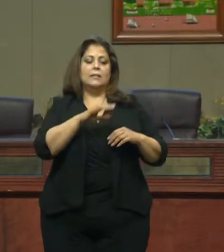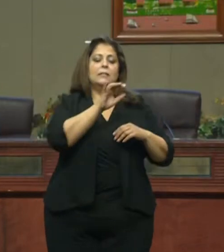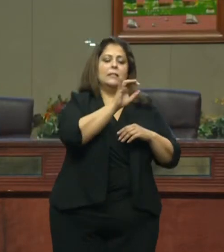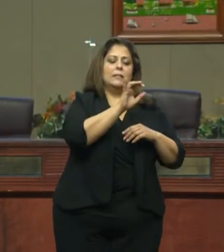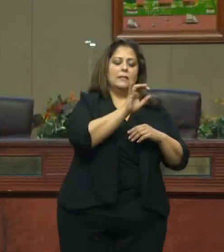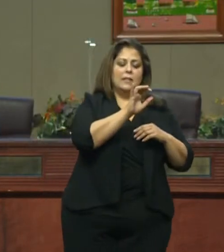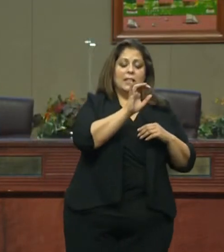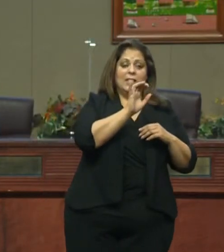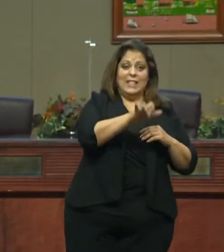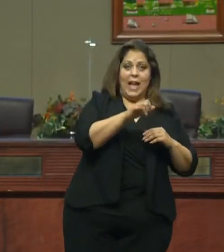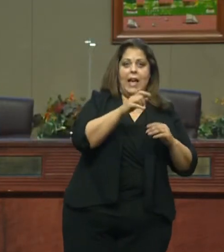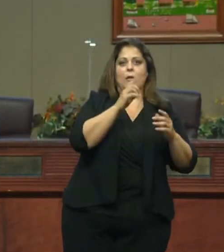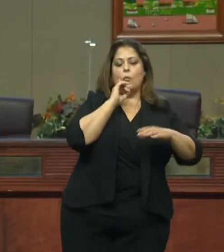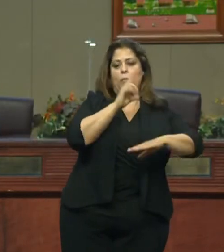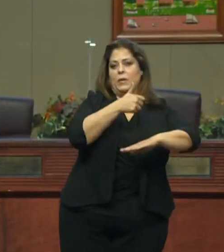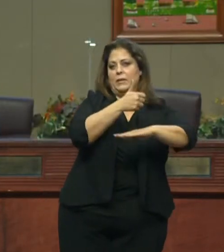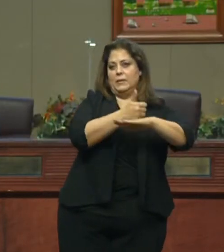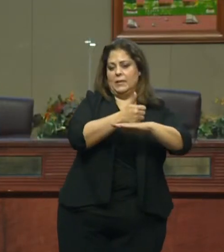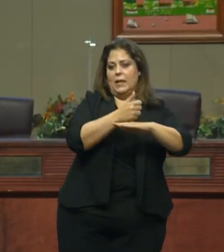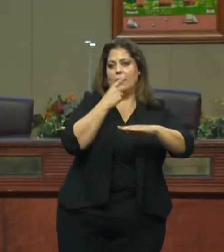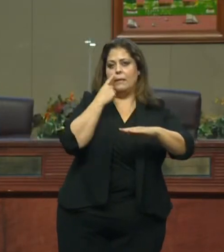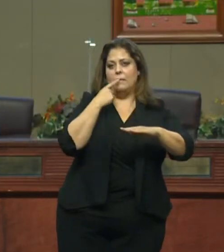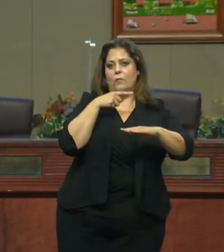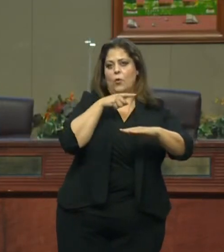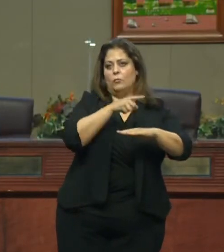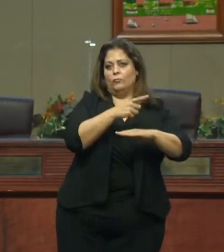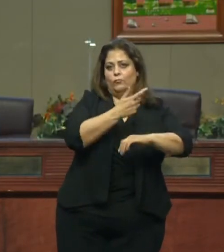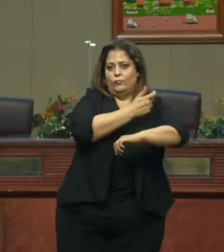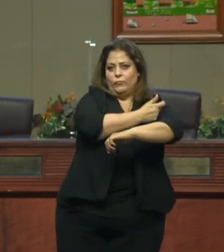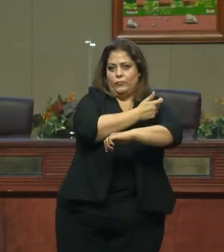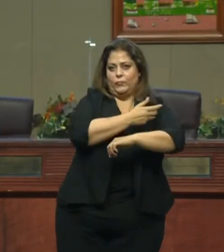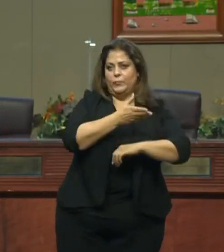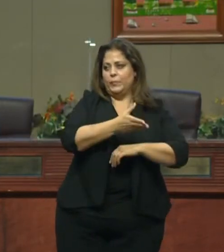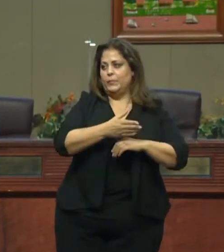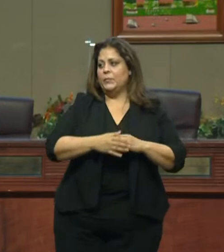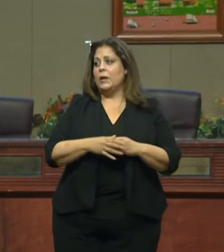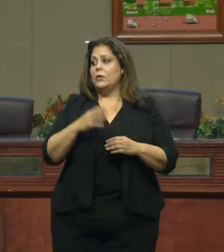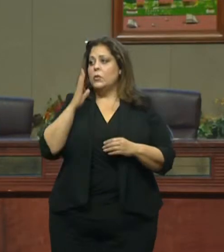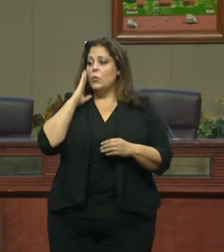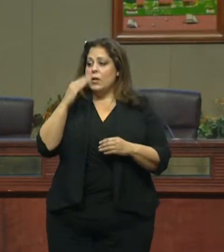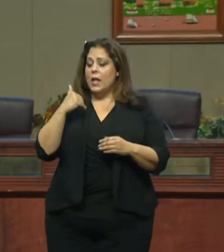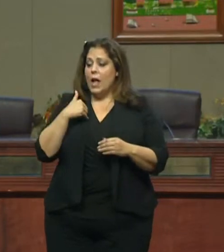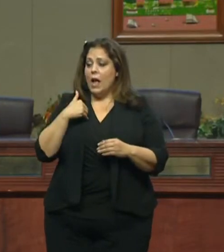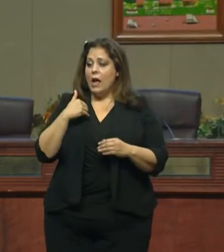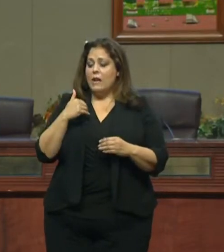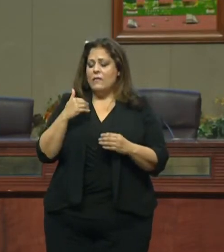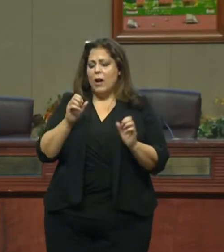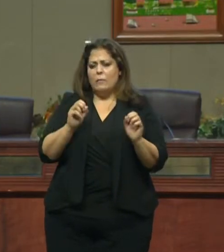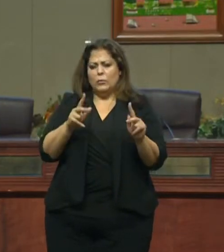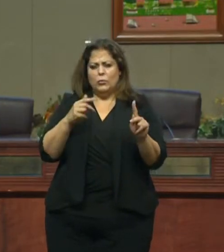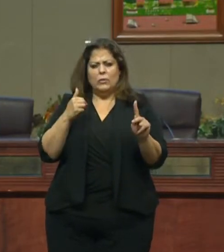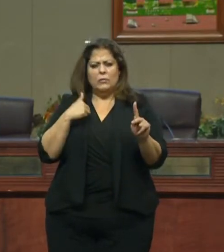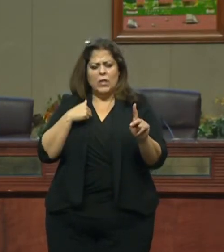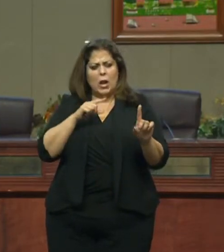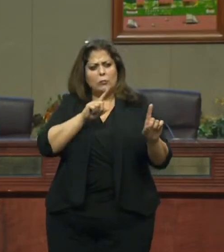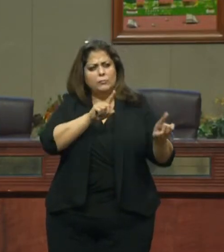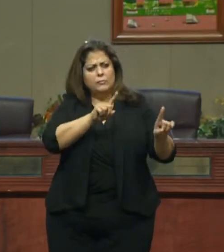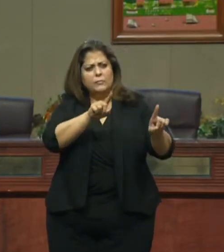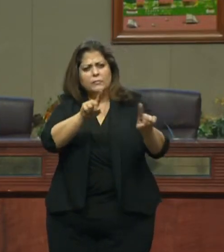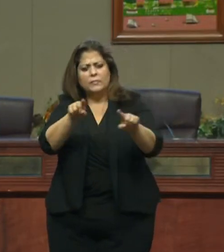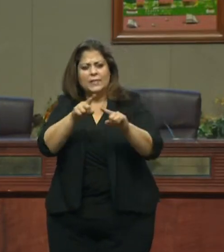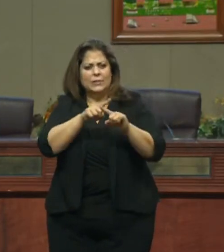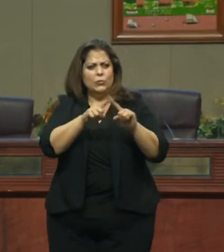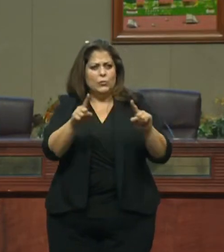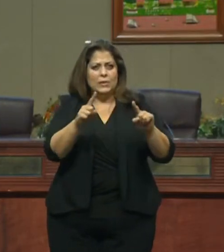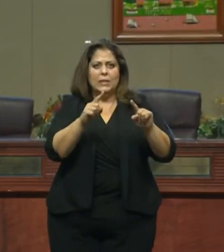adventhealth.com/Orlando Magic Vaccine. I've had the opportunity over the last several weeks to visit a number of the mobile sites, and